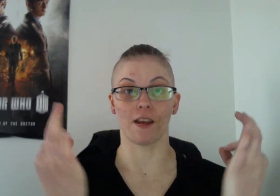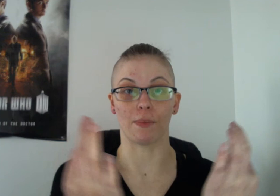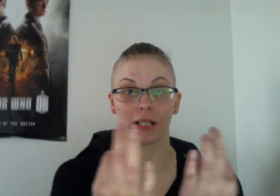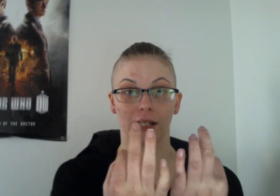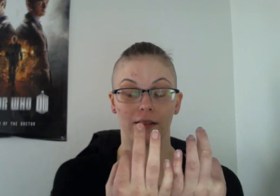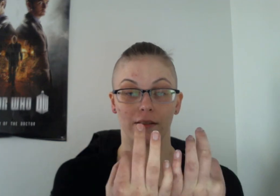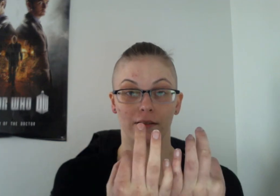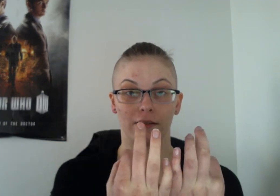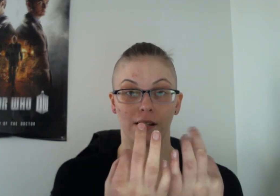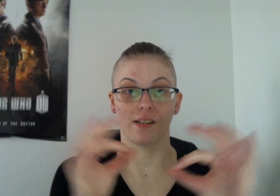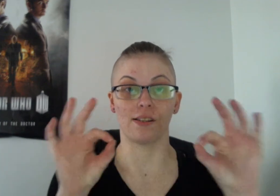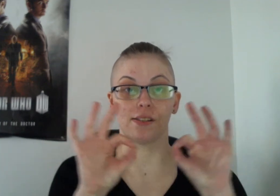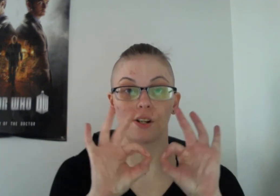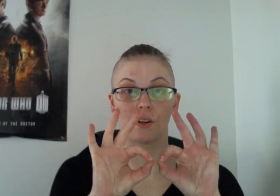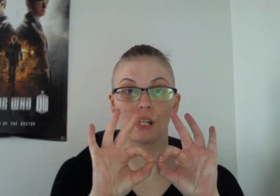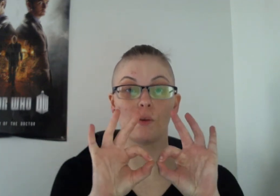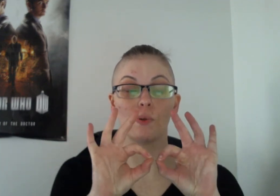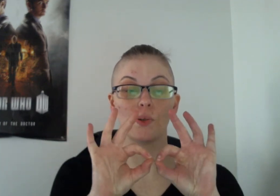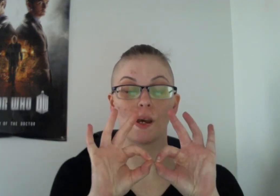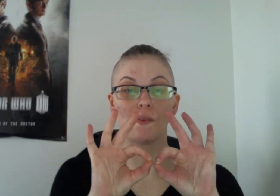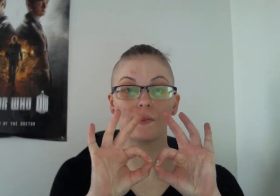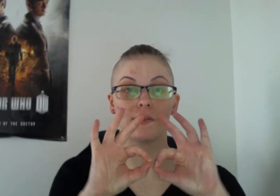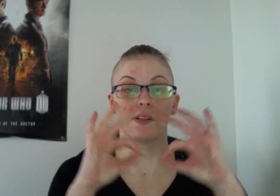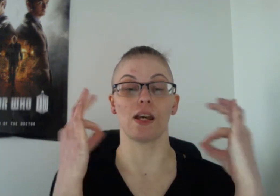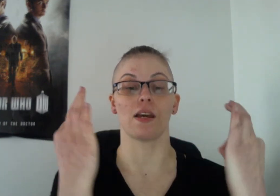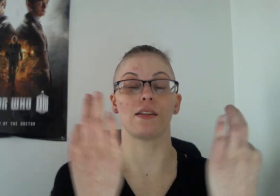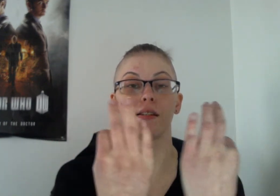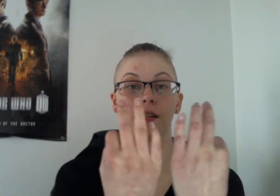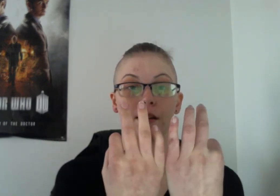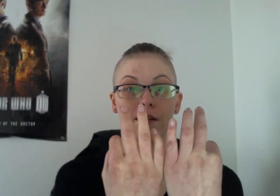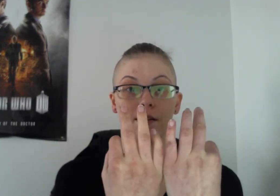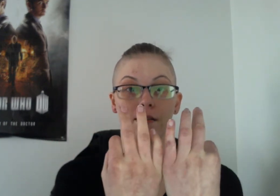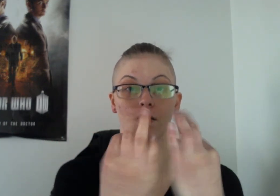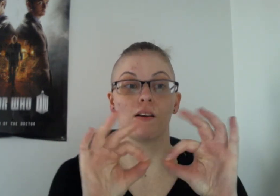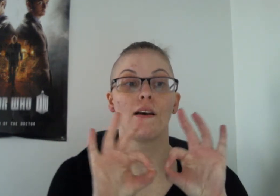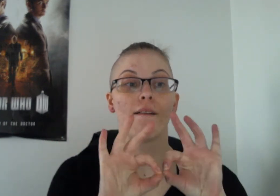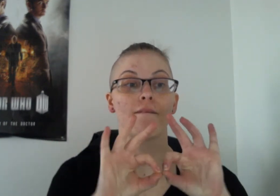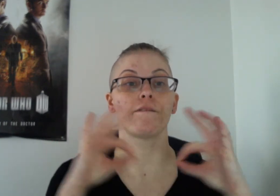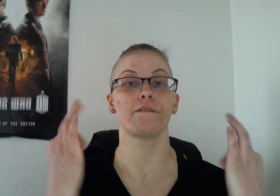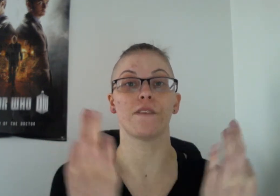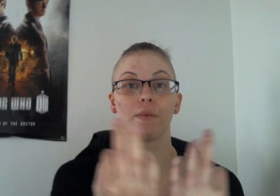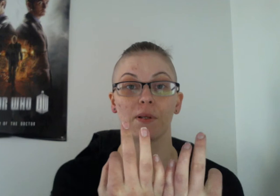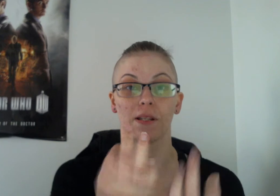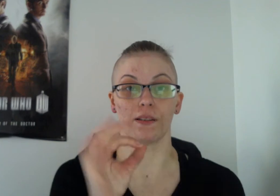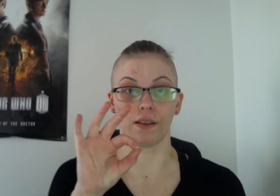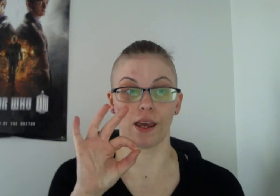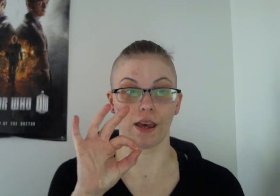Family. Start here with two F's, and here. Family. F.